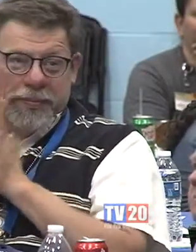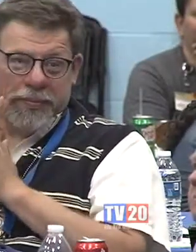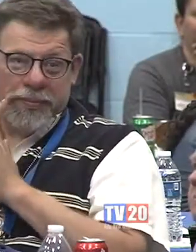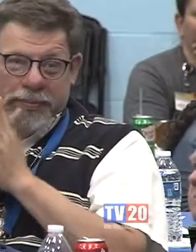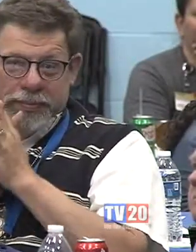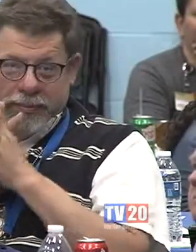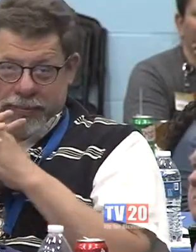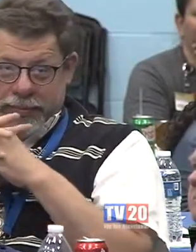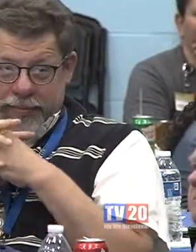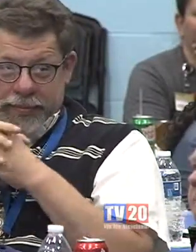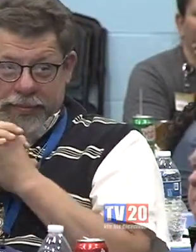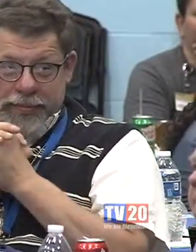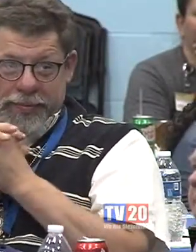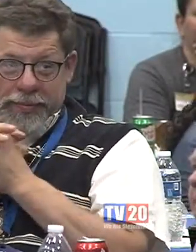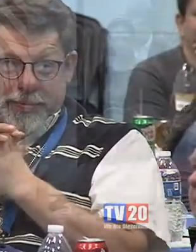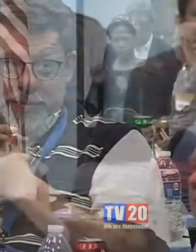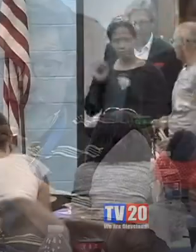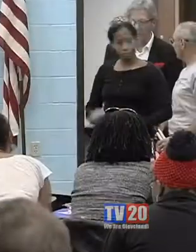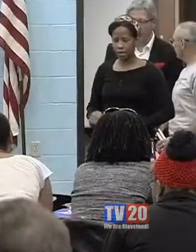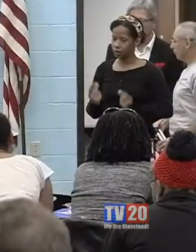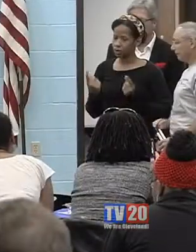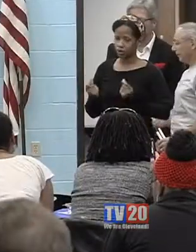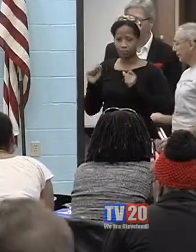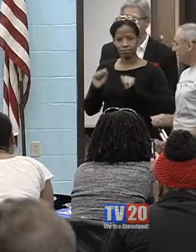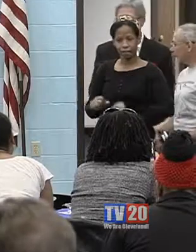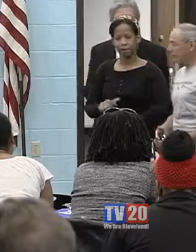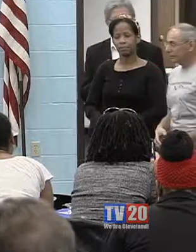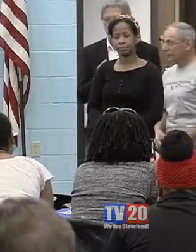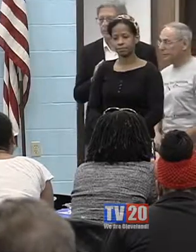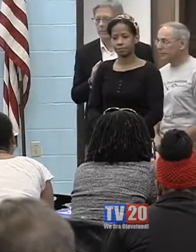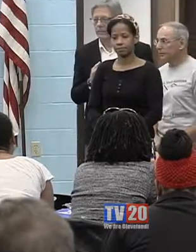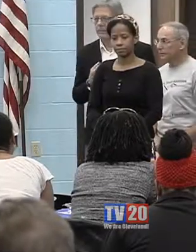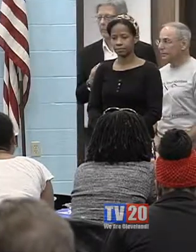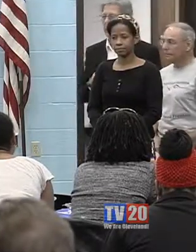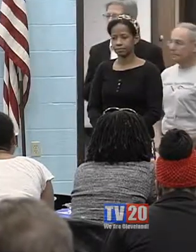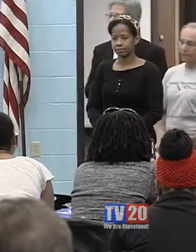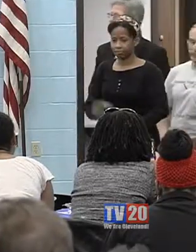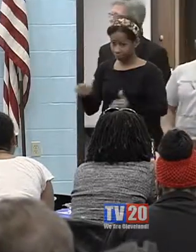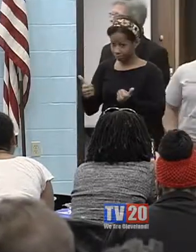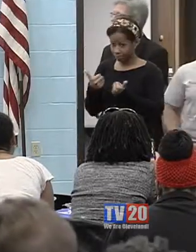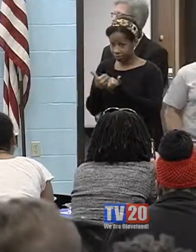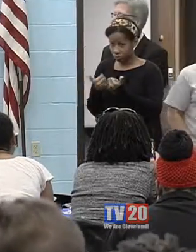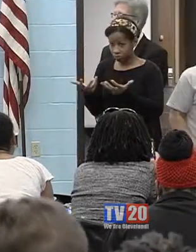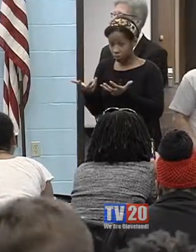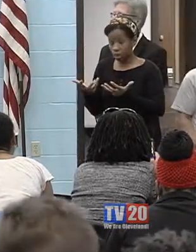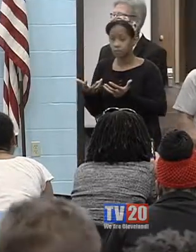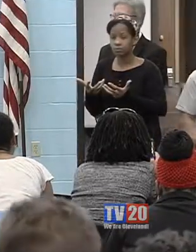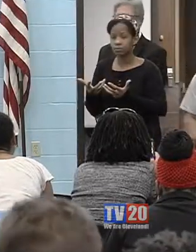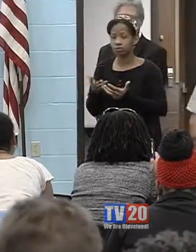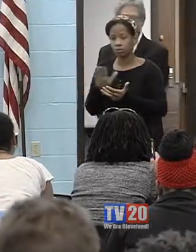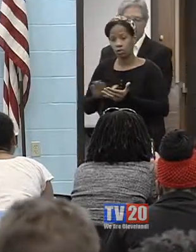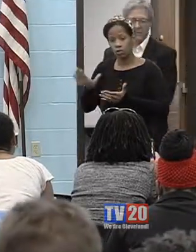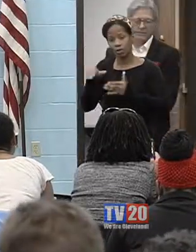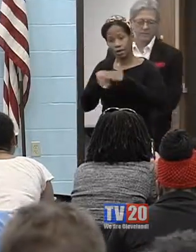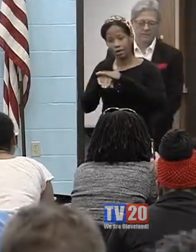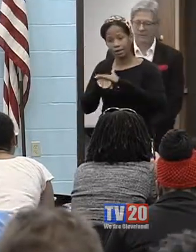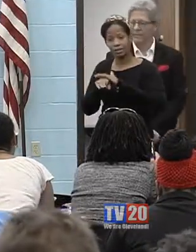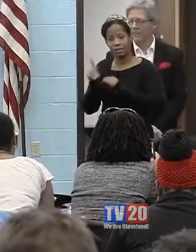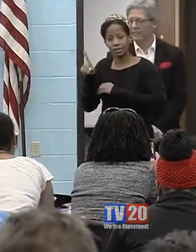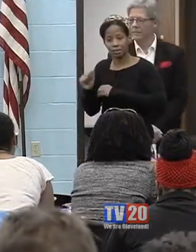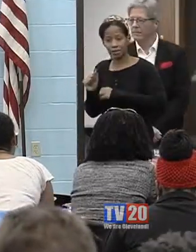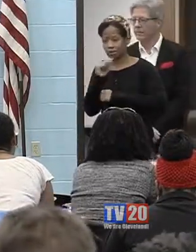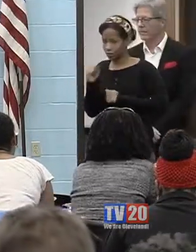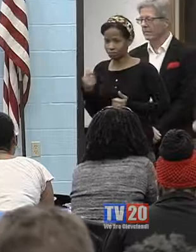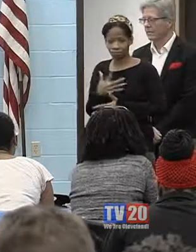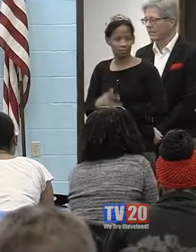we have abilities. All of us have abilities. The challenge is to access your ability. And don't be